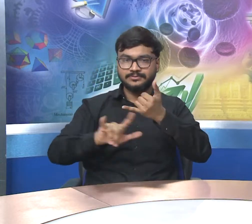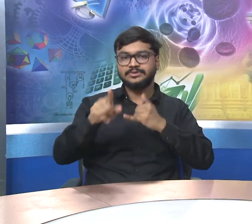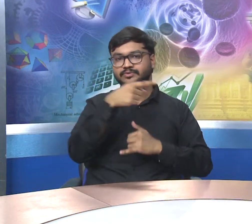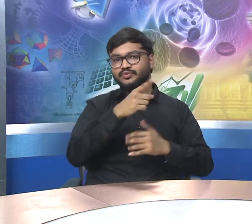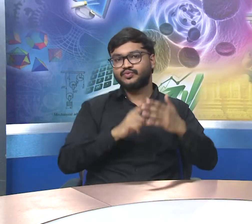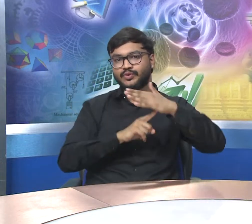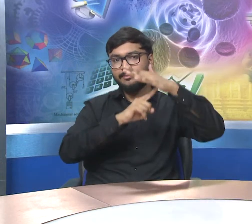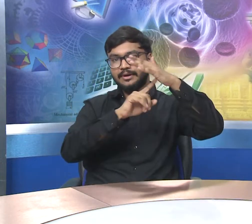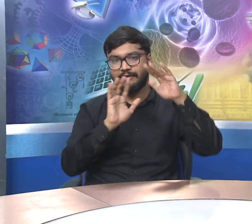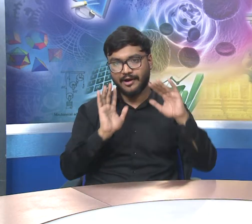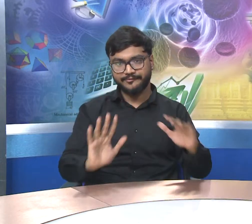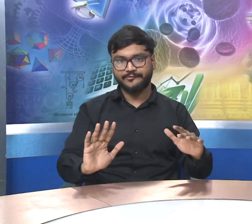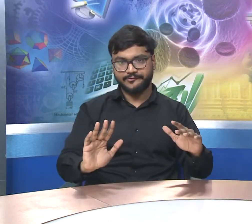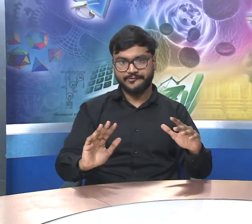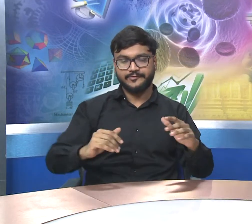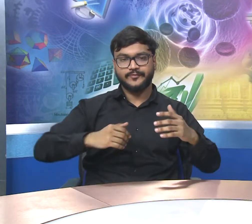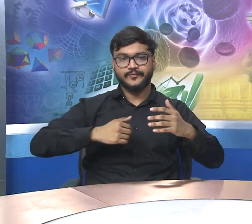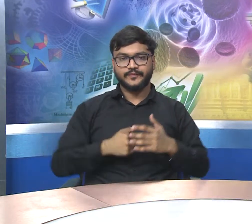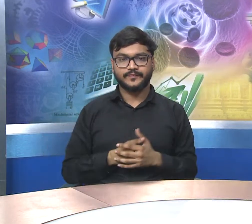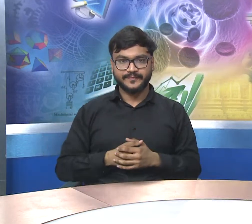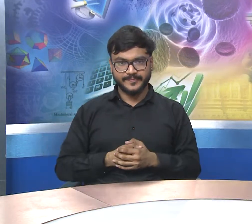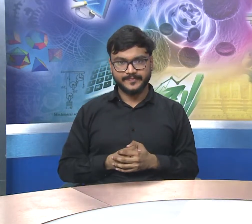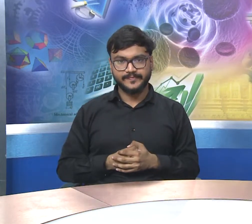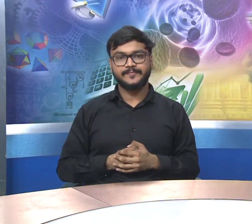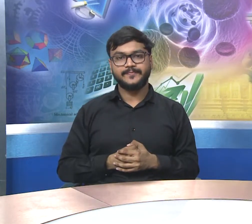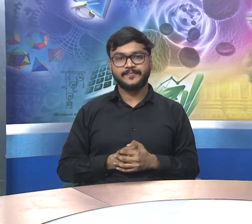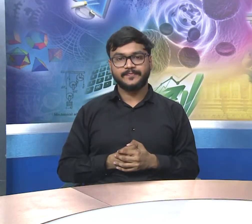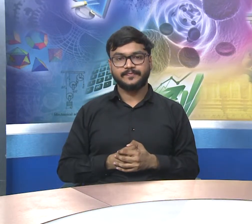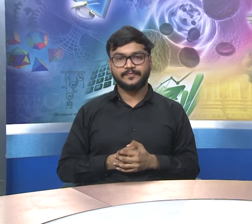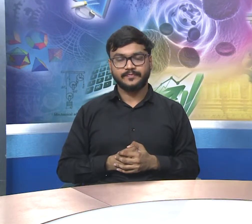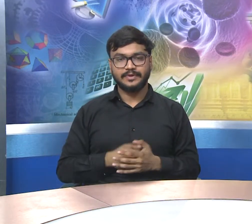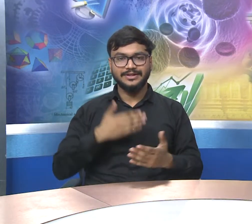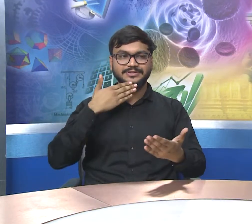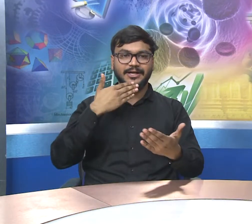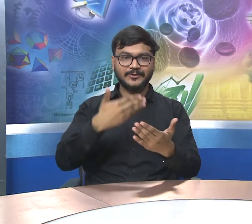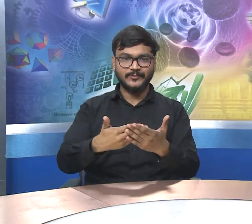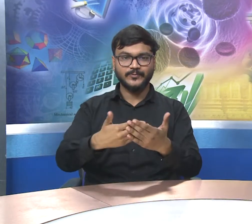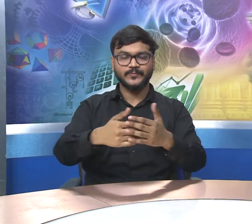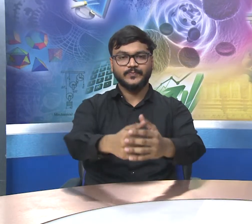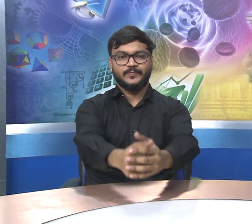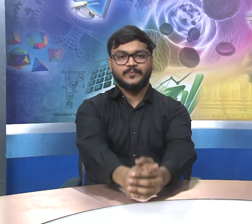Thank you.